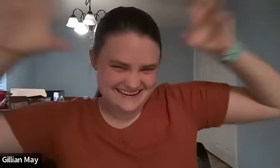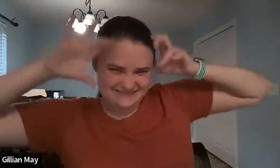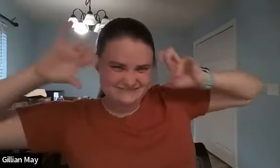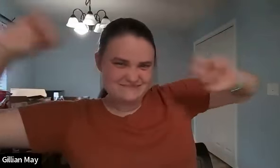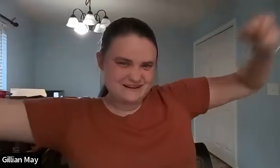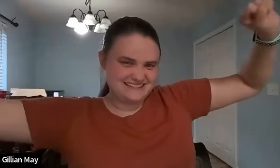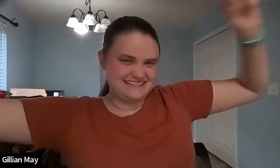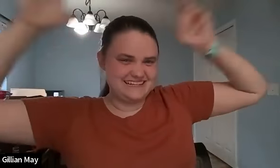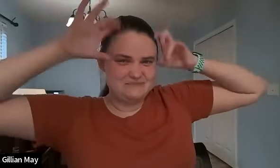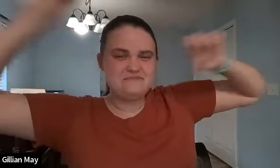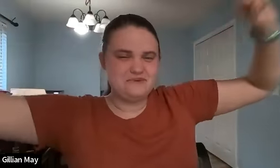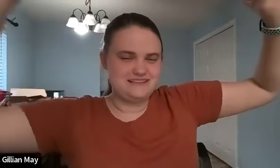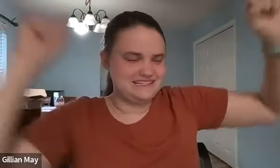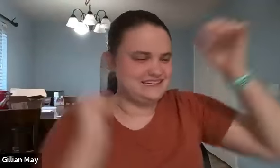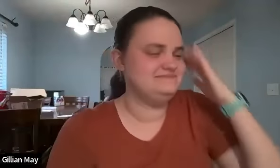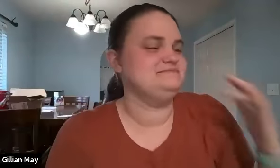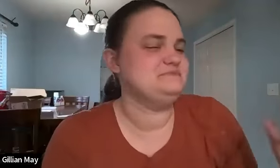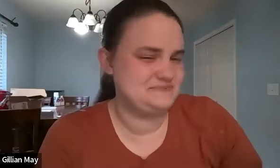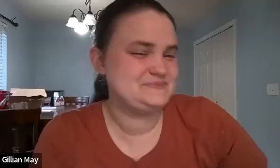President. President. Yep. President.